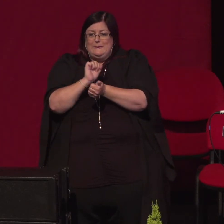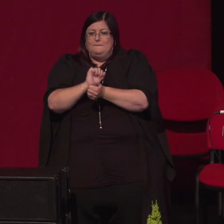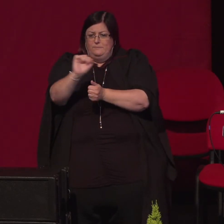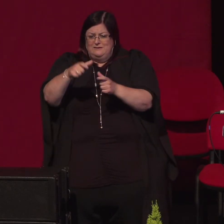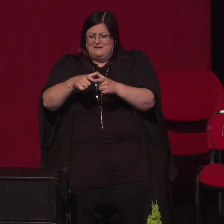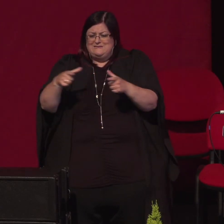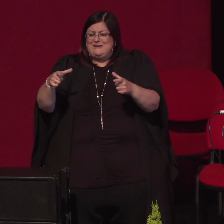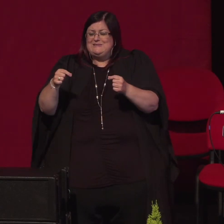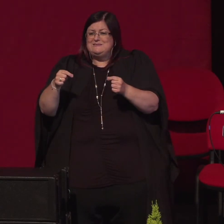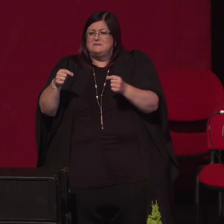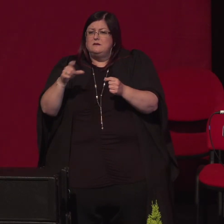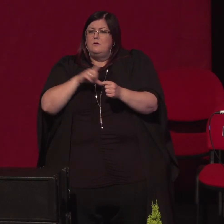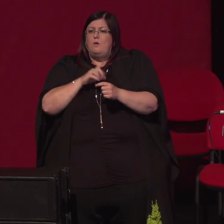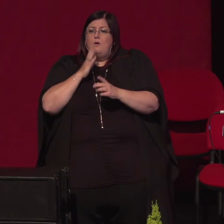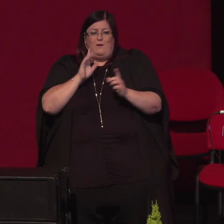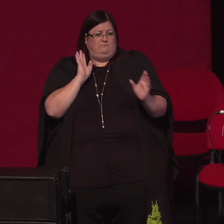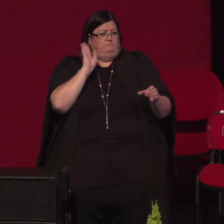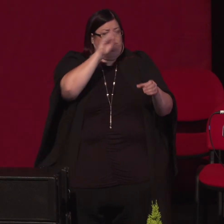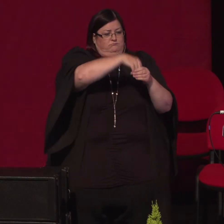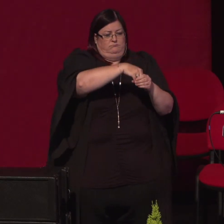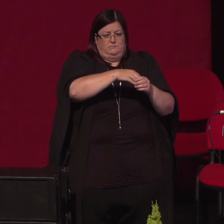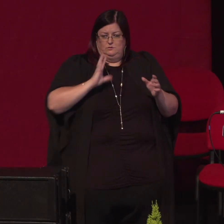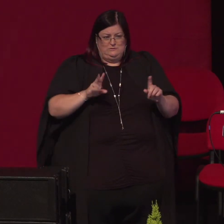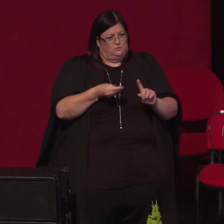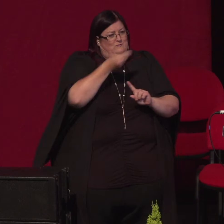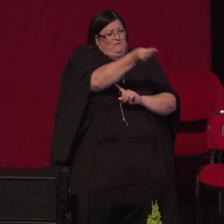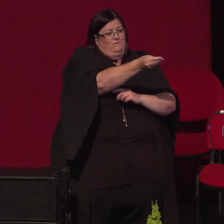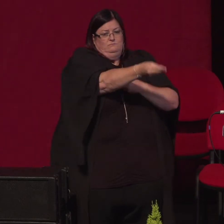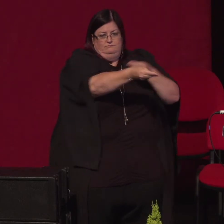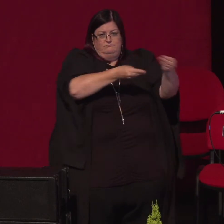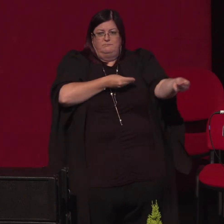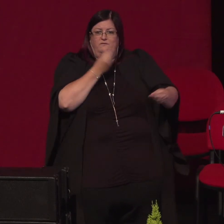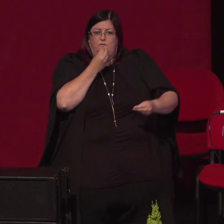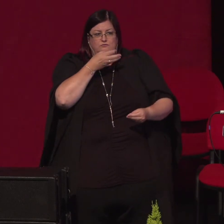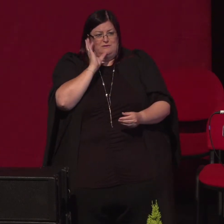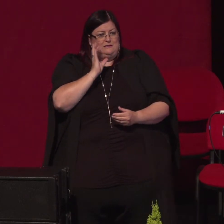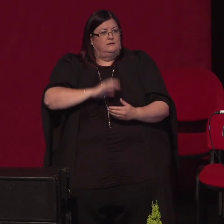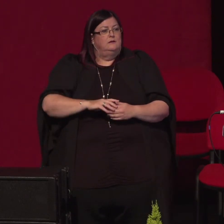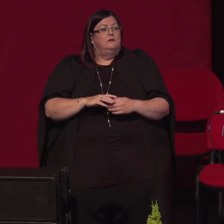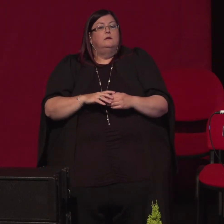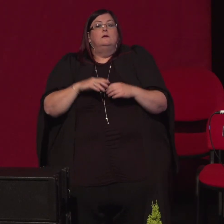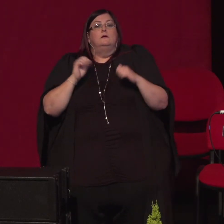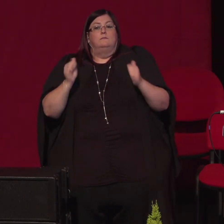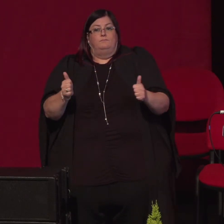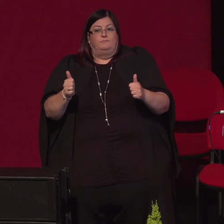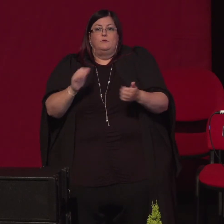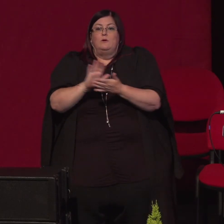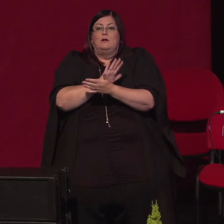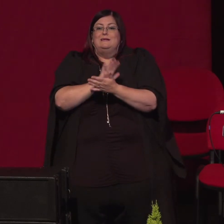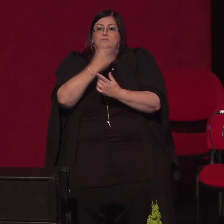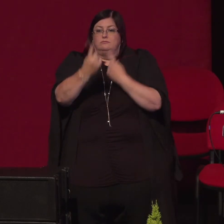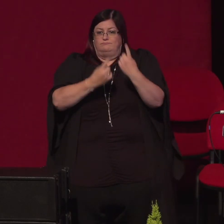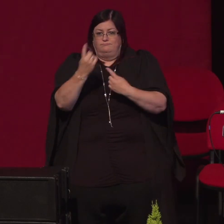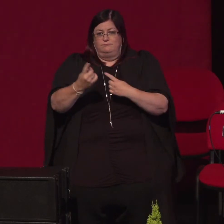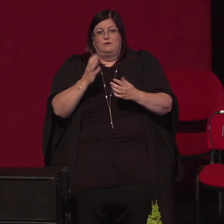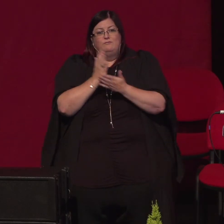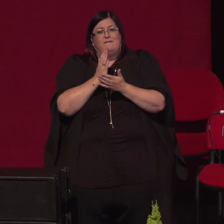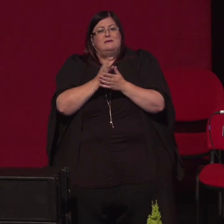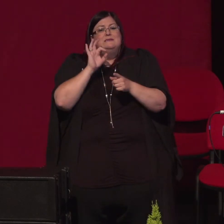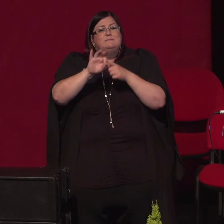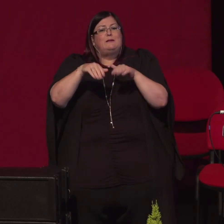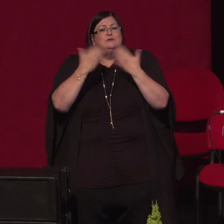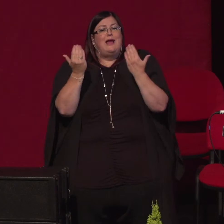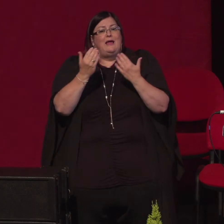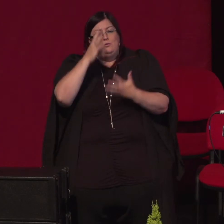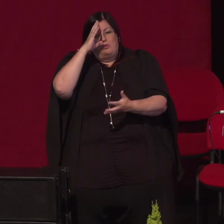tickets, because you will need those to claim your refreshments. So, let's enjoy what will surely be one of the most memorable days